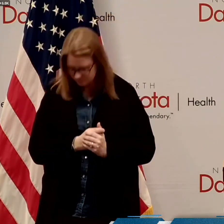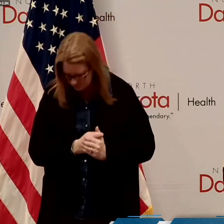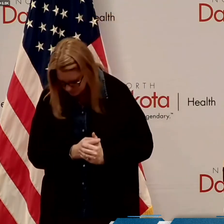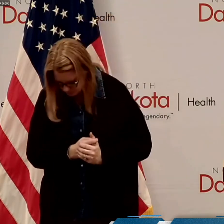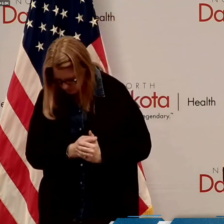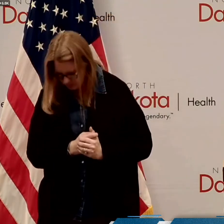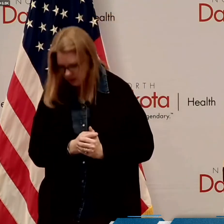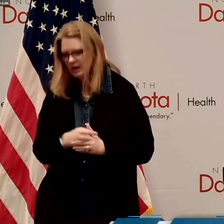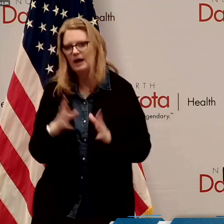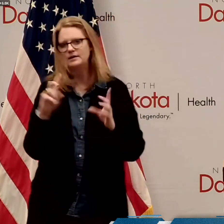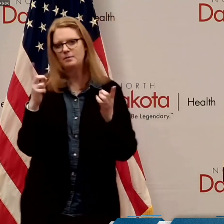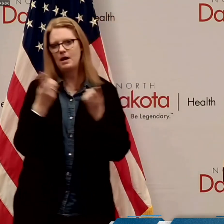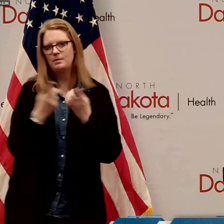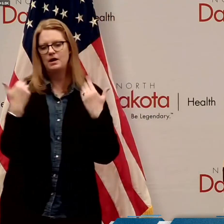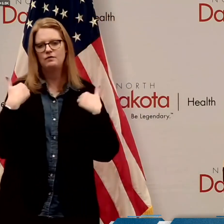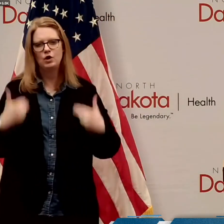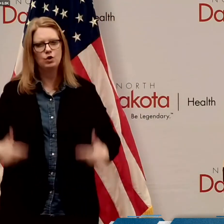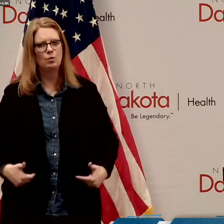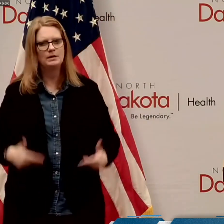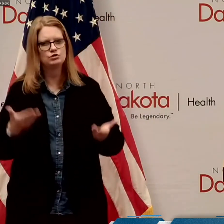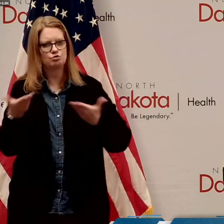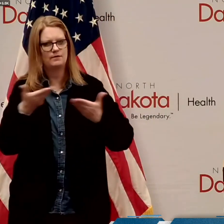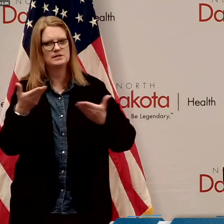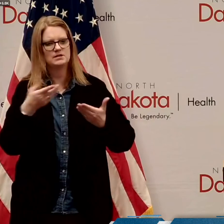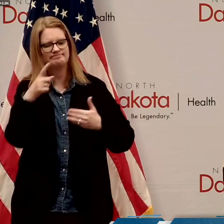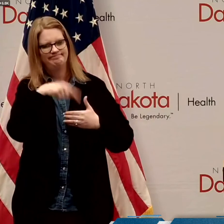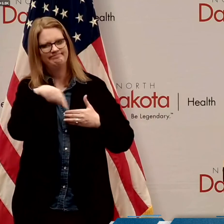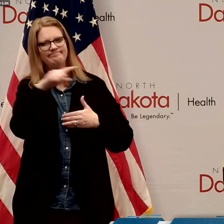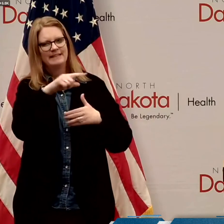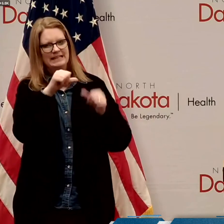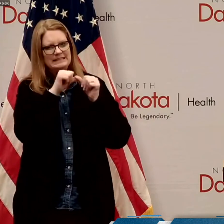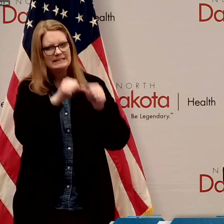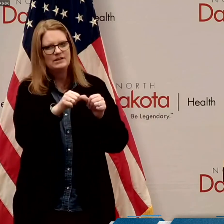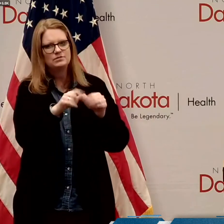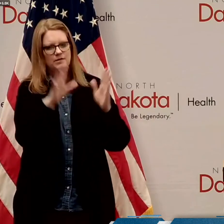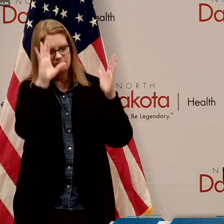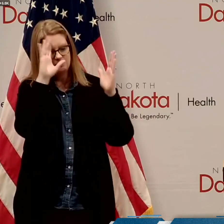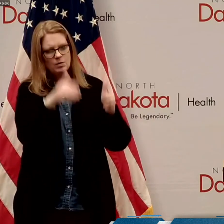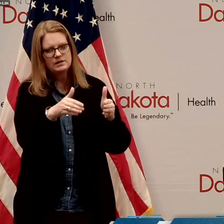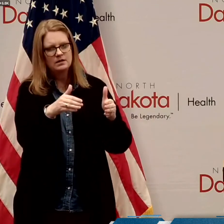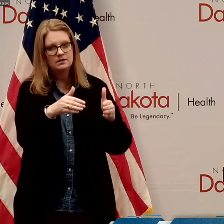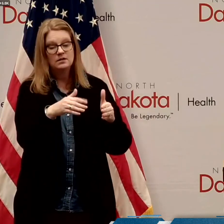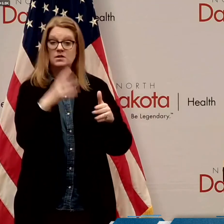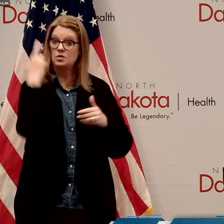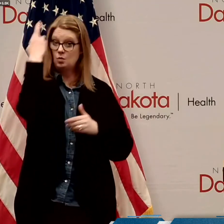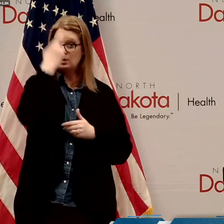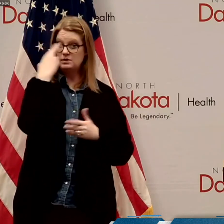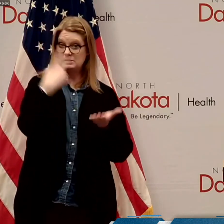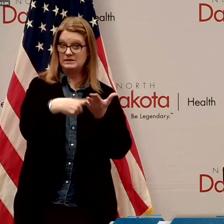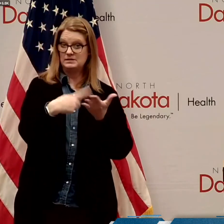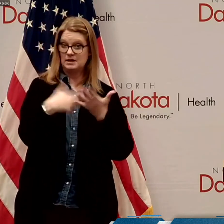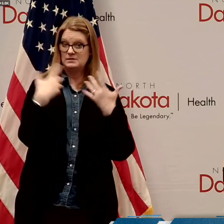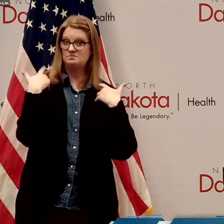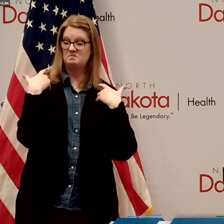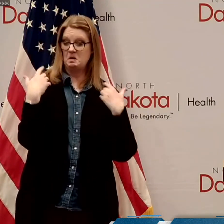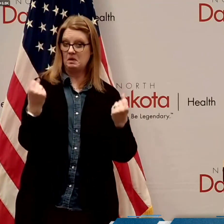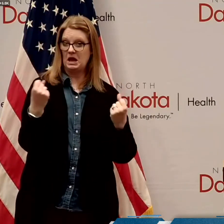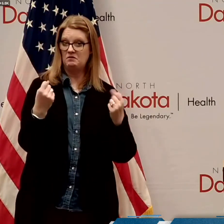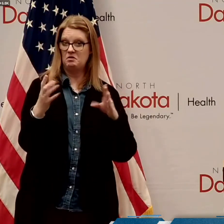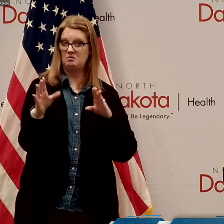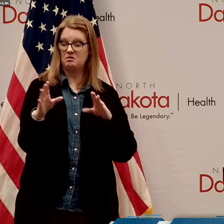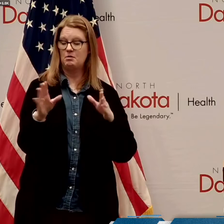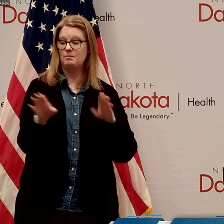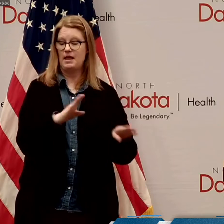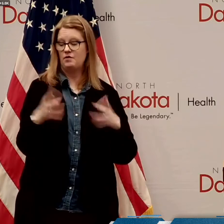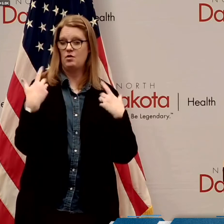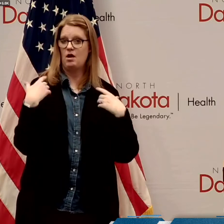Department of Human Services continues to take the lead. As you know, the reason we talk about behavioral health is because it's just as